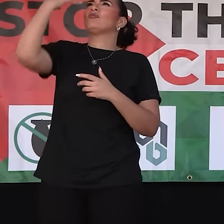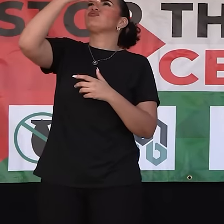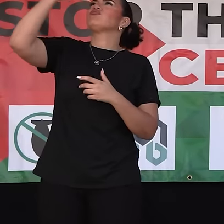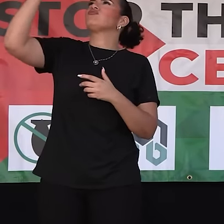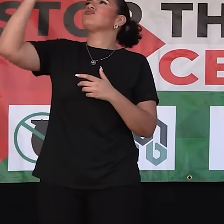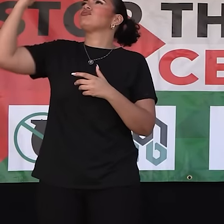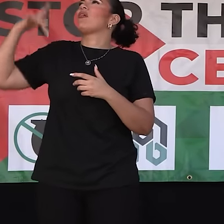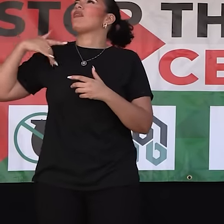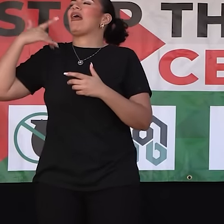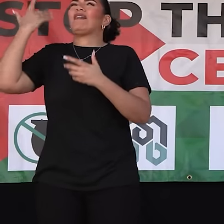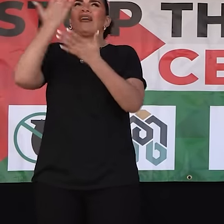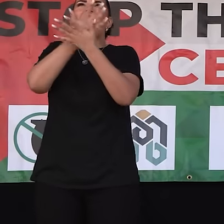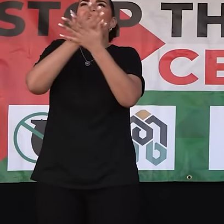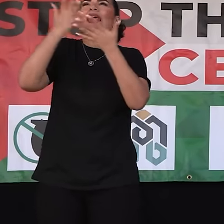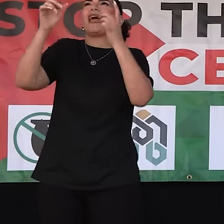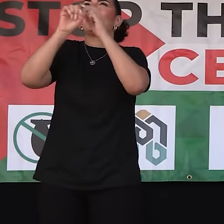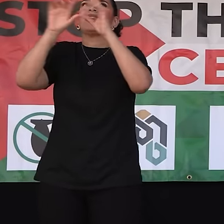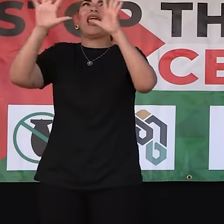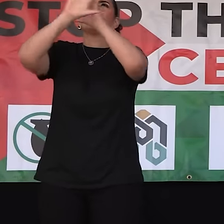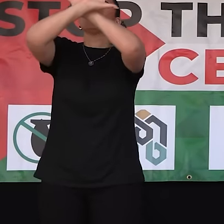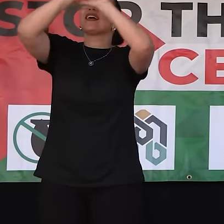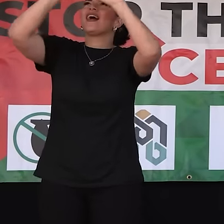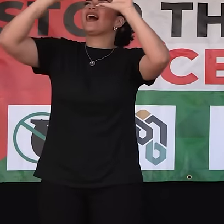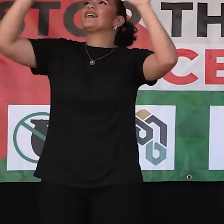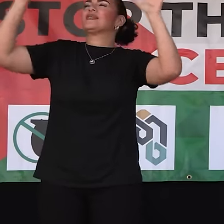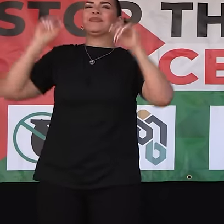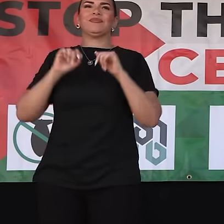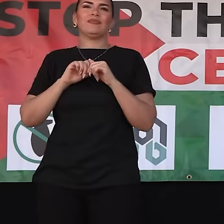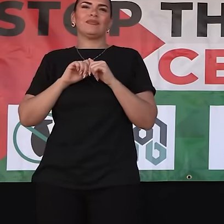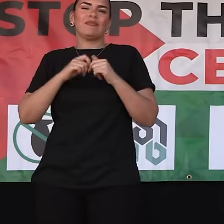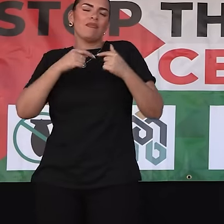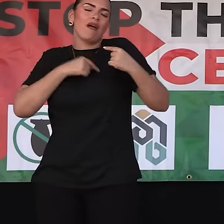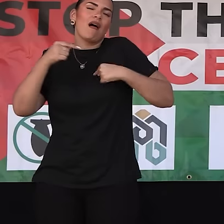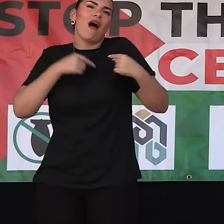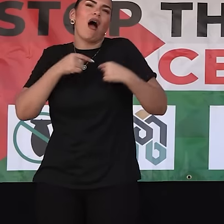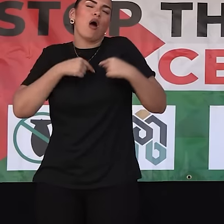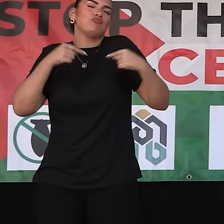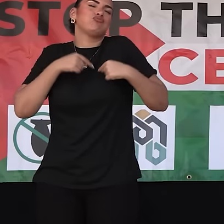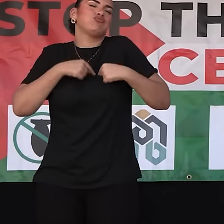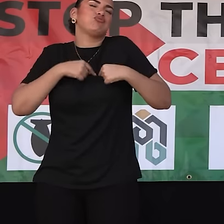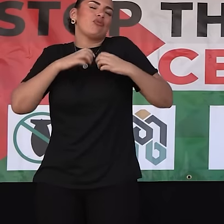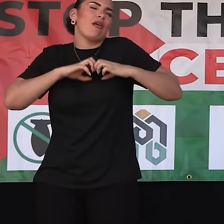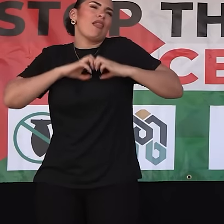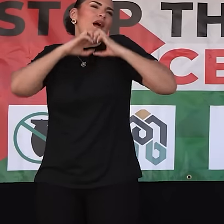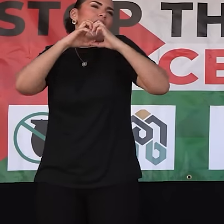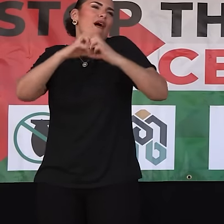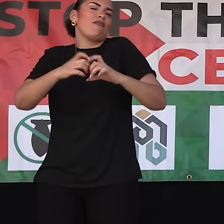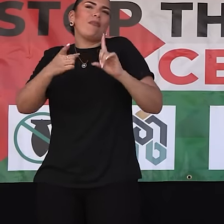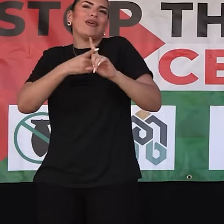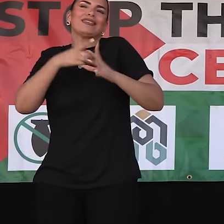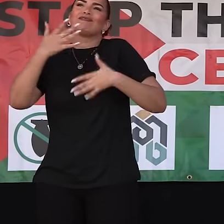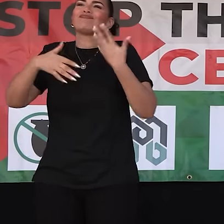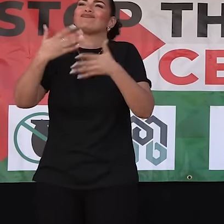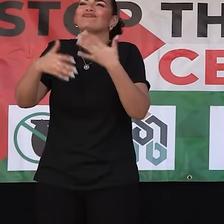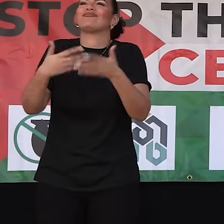the sky, and a heart beating with love and optimism. Why our smiles do